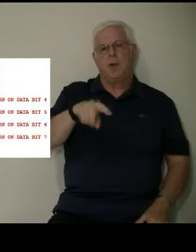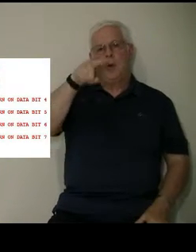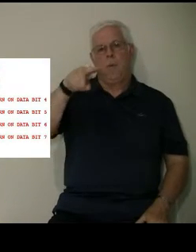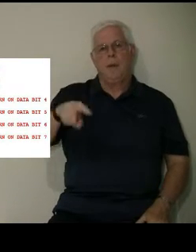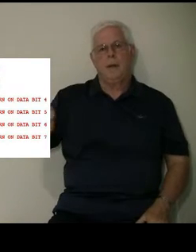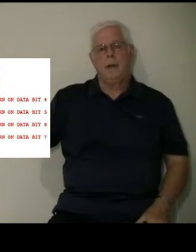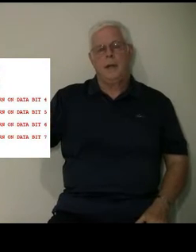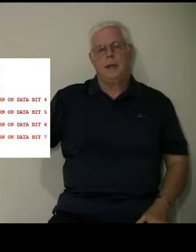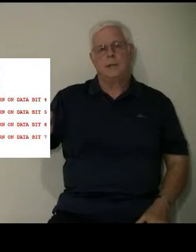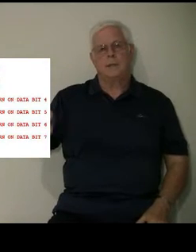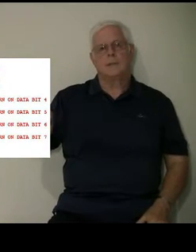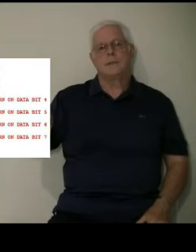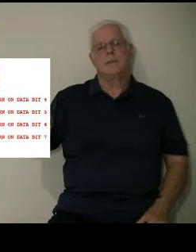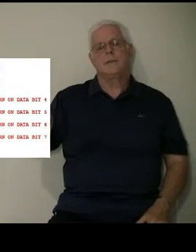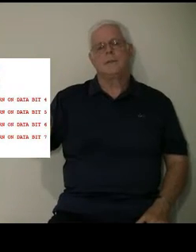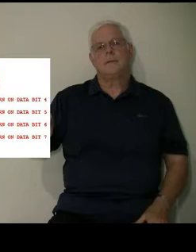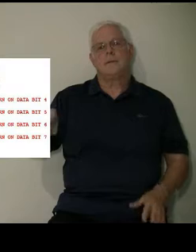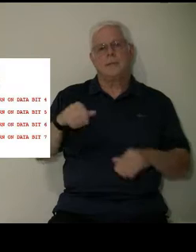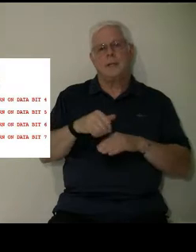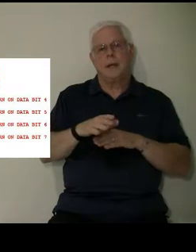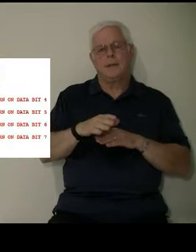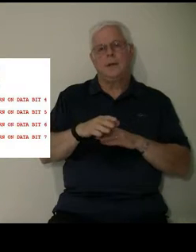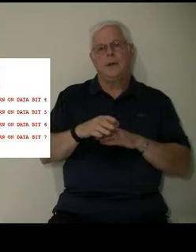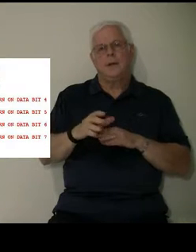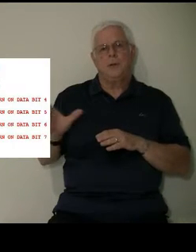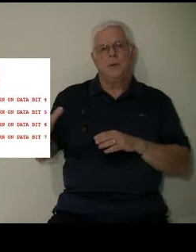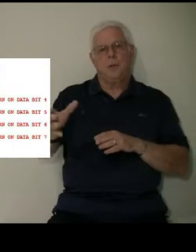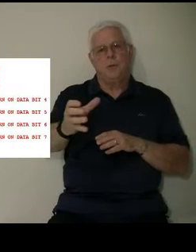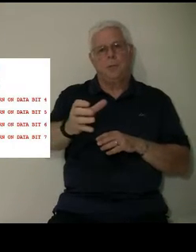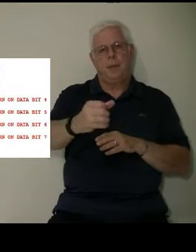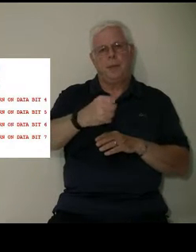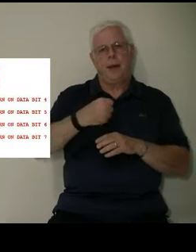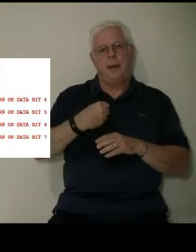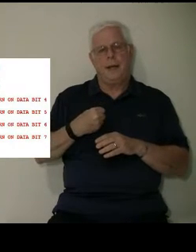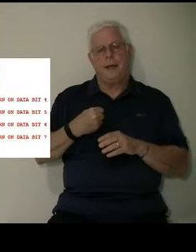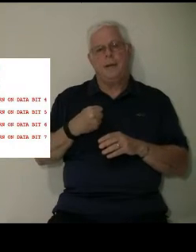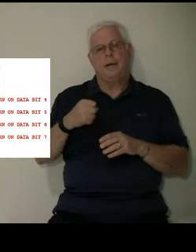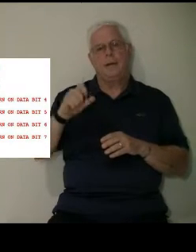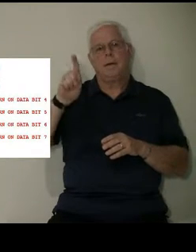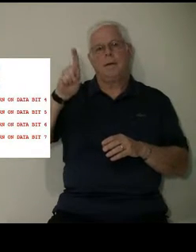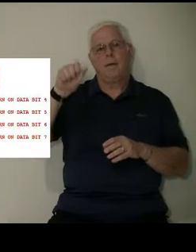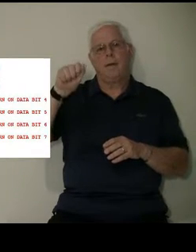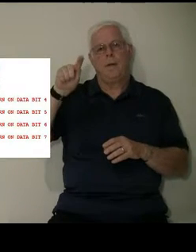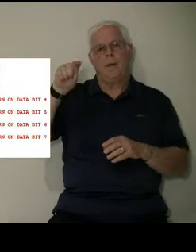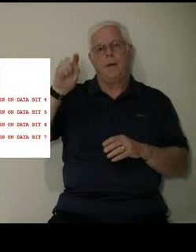strobe is sent to pull that data